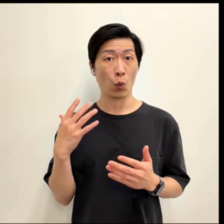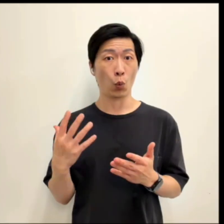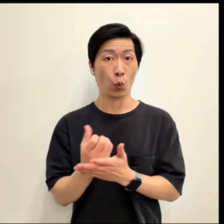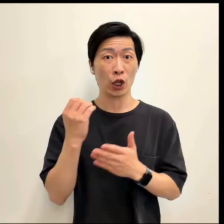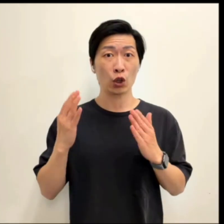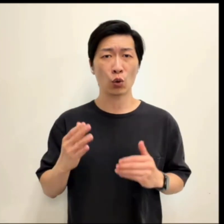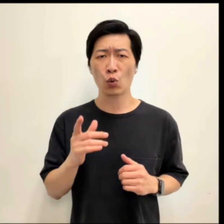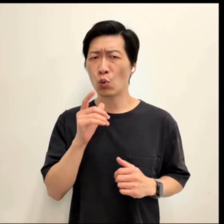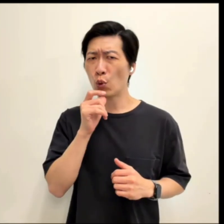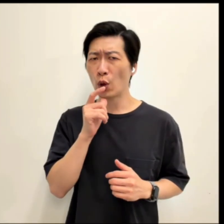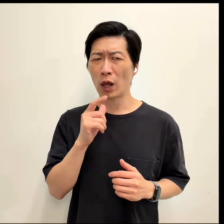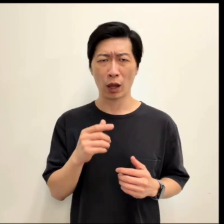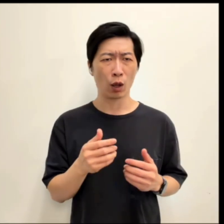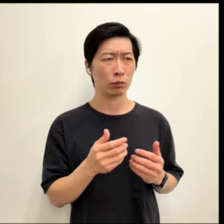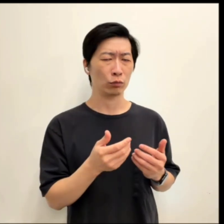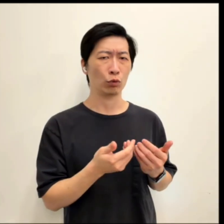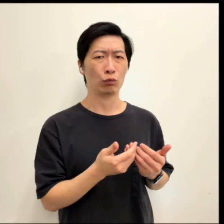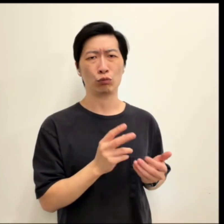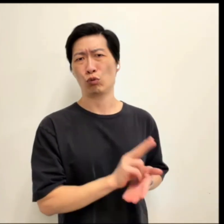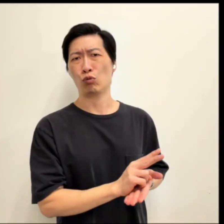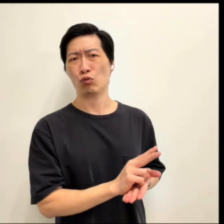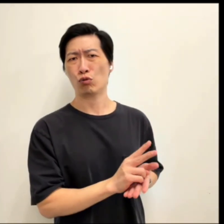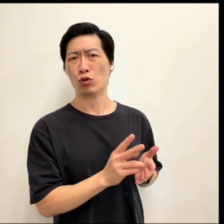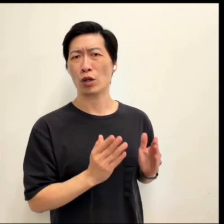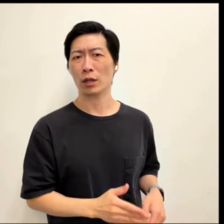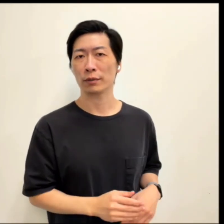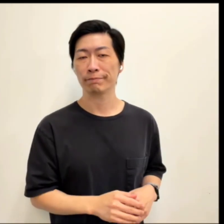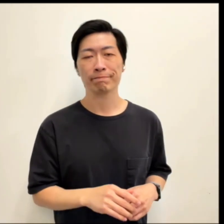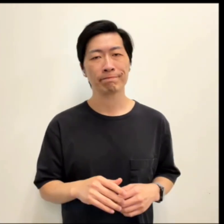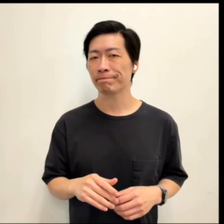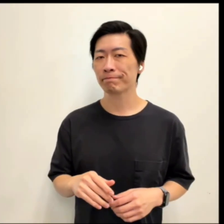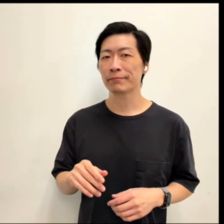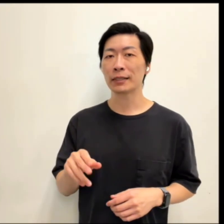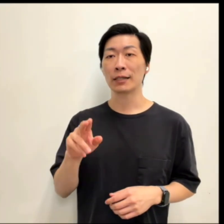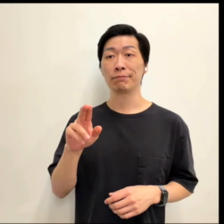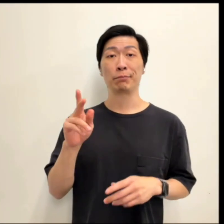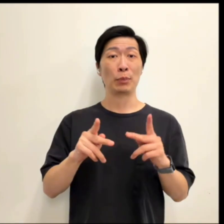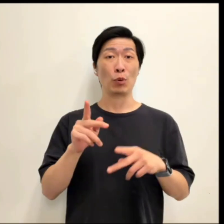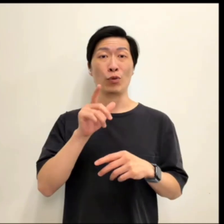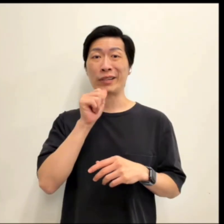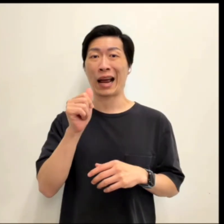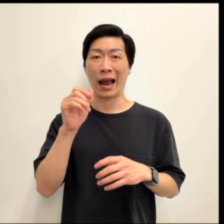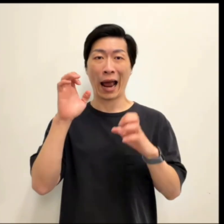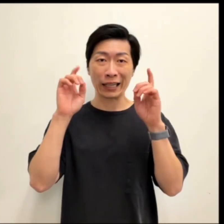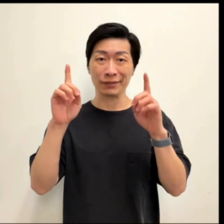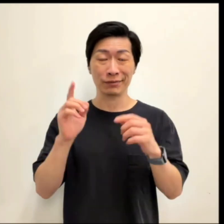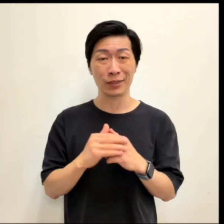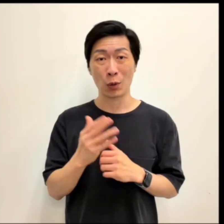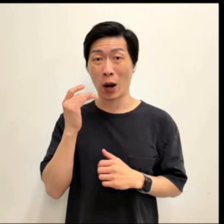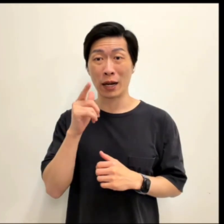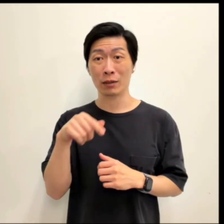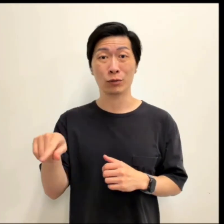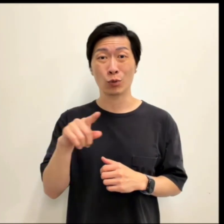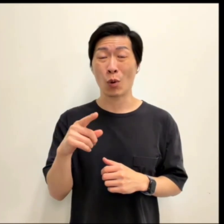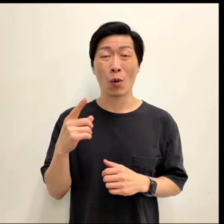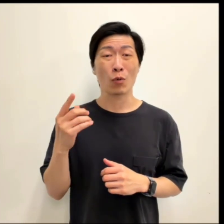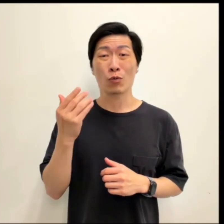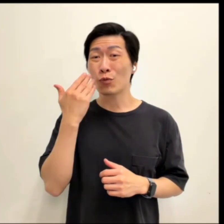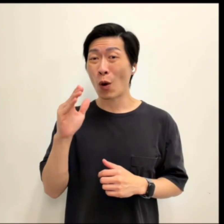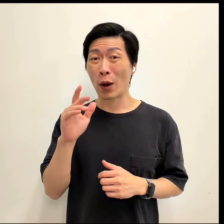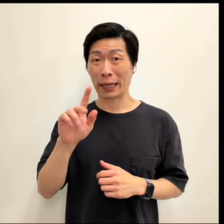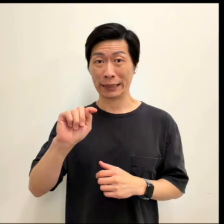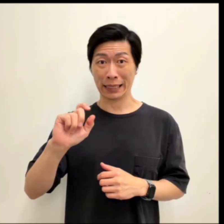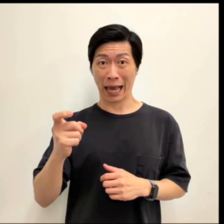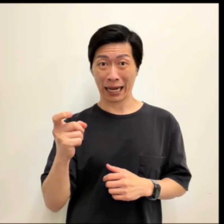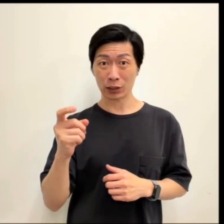So when there are winners, who are the losers of this one? The uneducated. The uneducated are always the losers, because if you don't know that